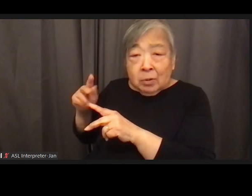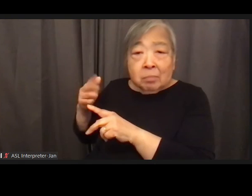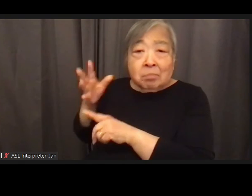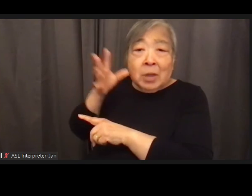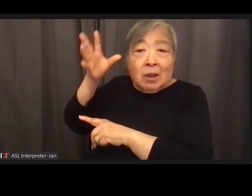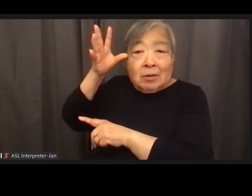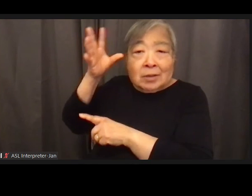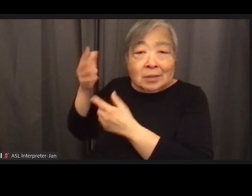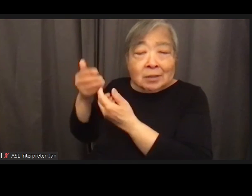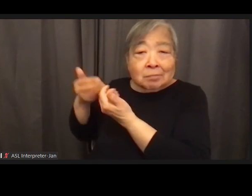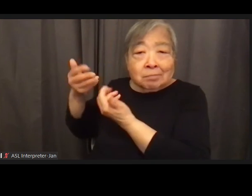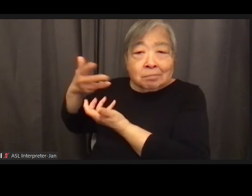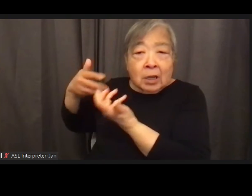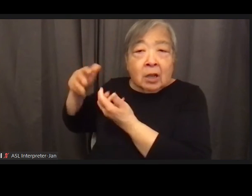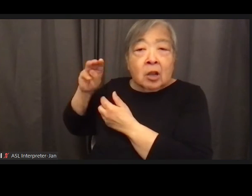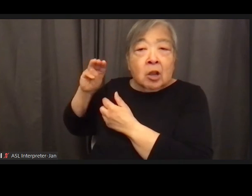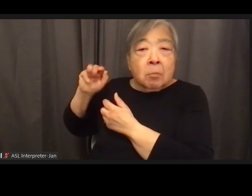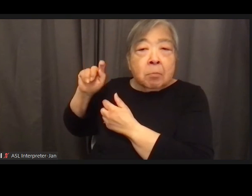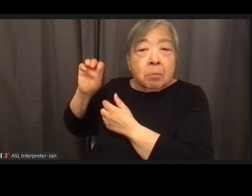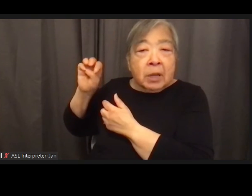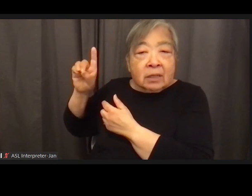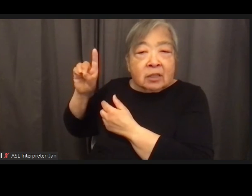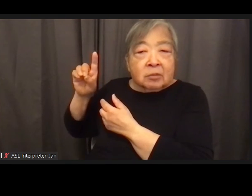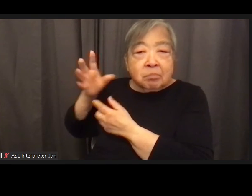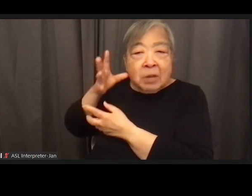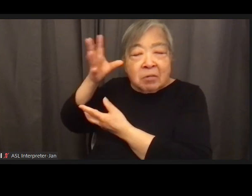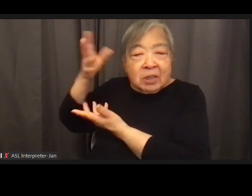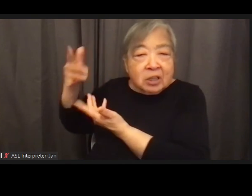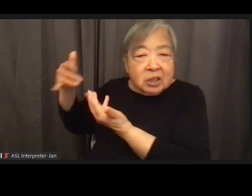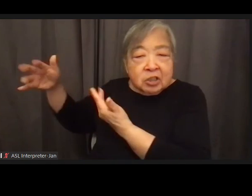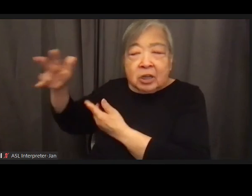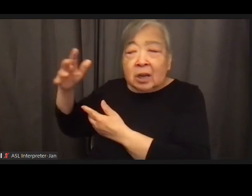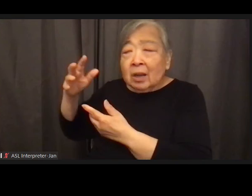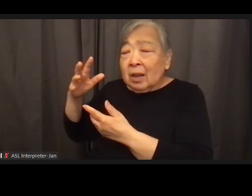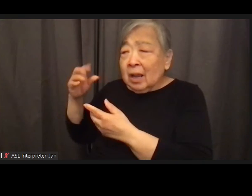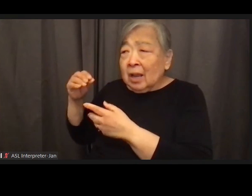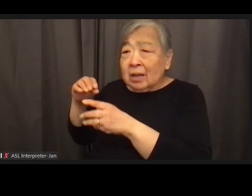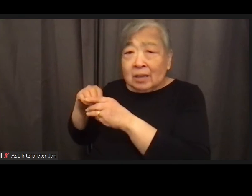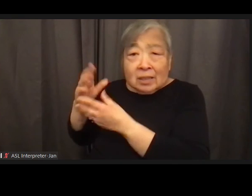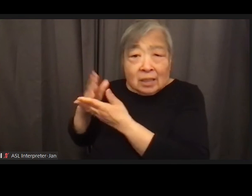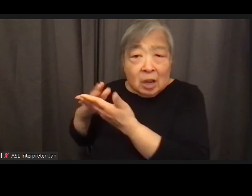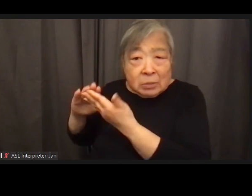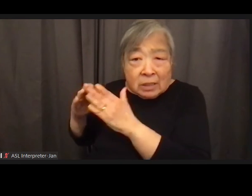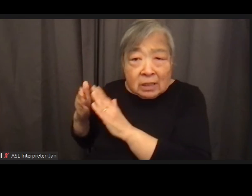Eritrean community in various cities that is very active,